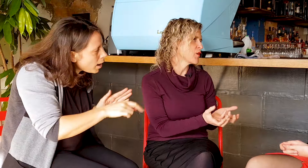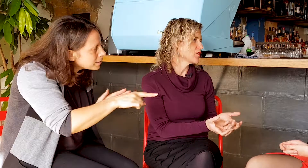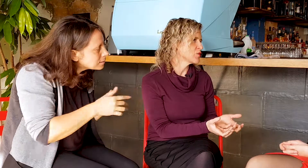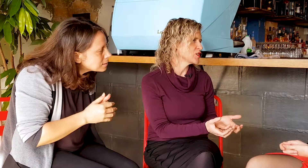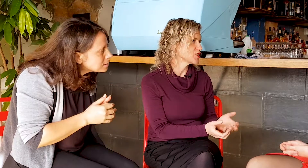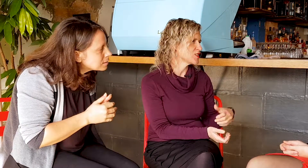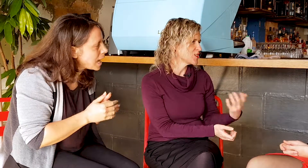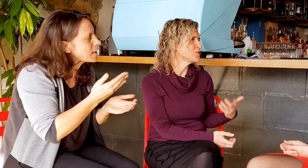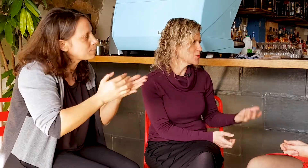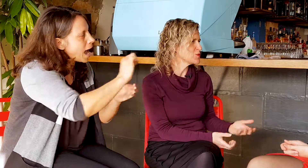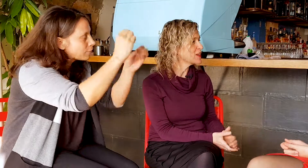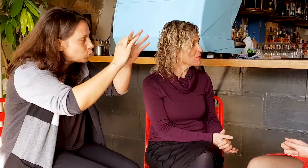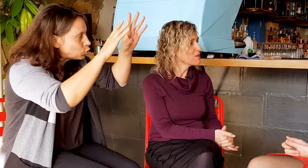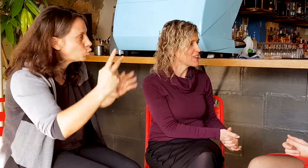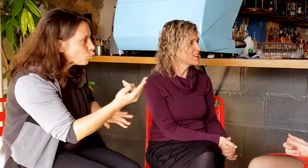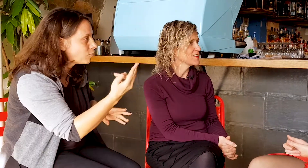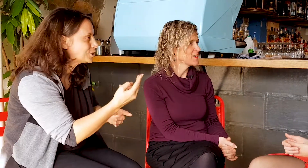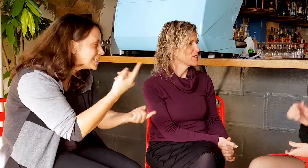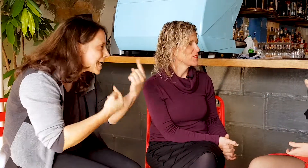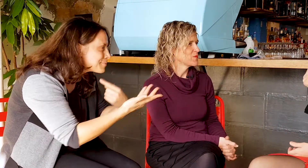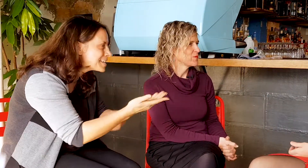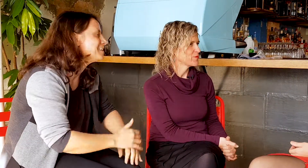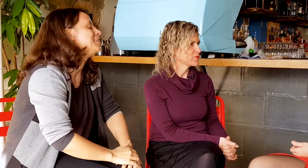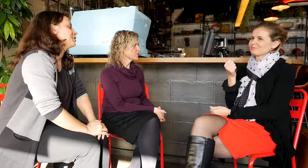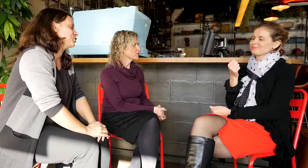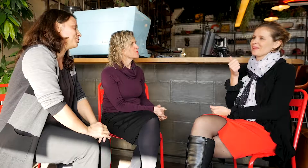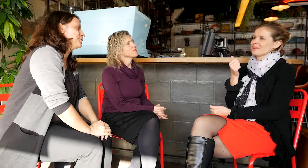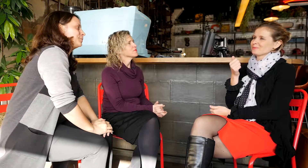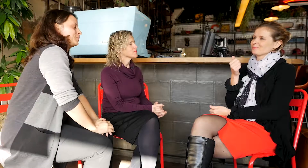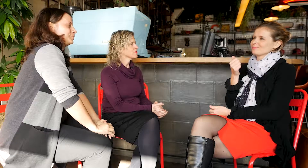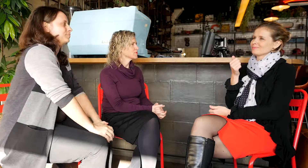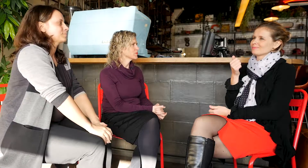your vision. Can you talk to me a little bit about that? Sure.